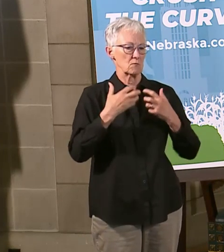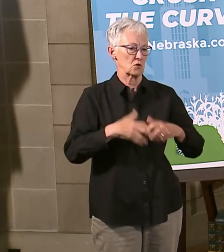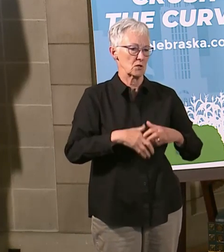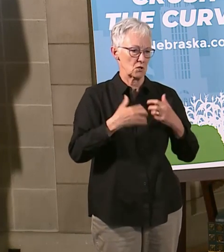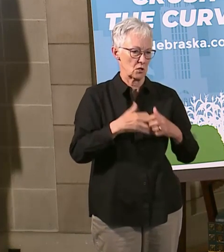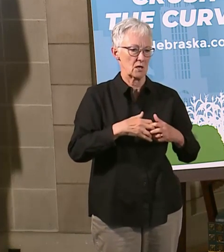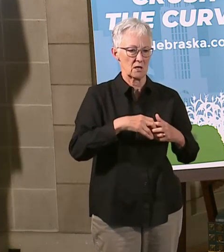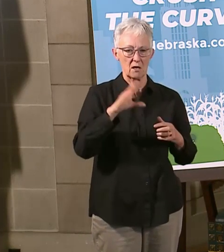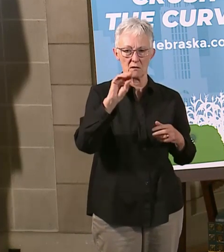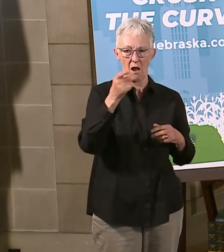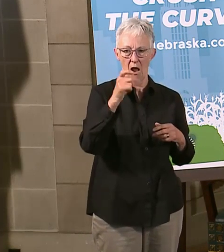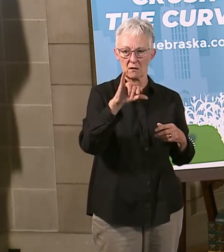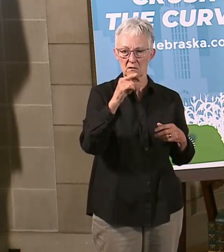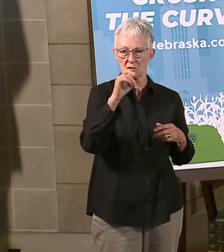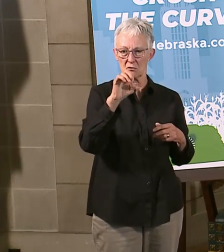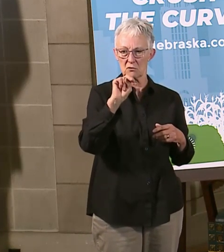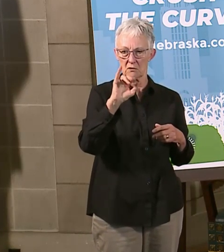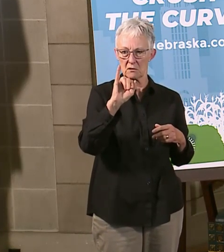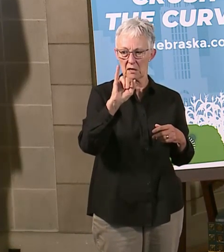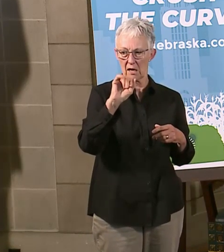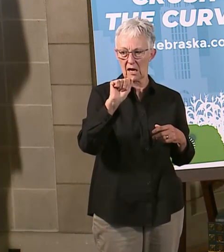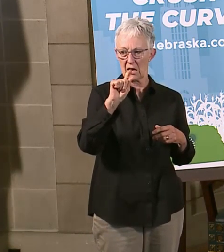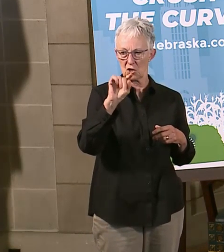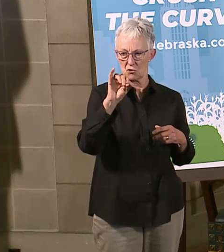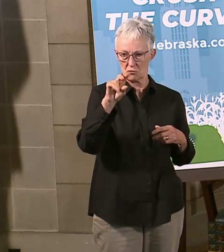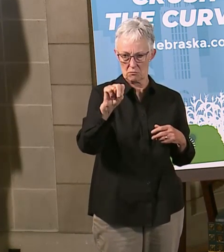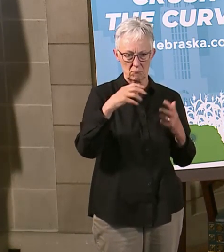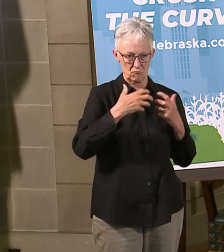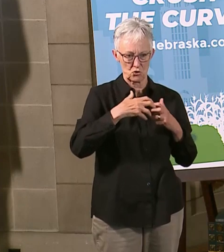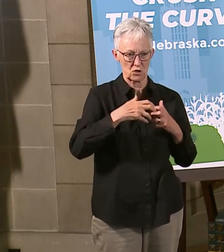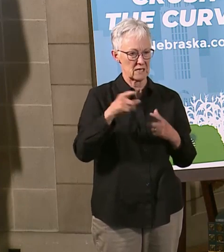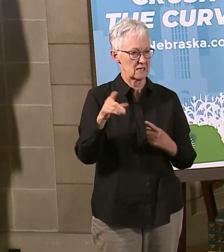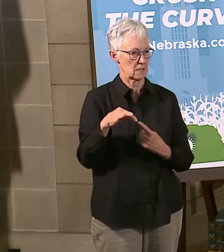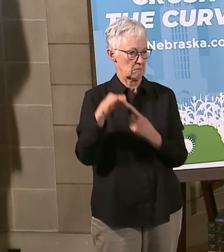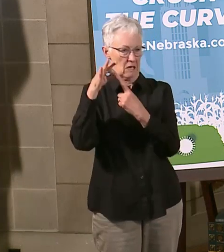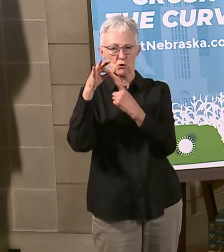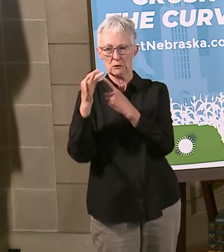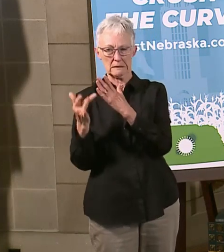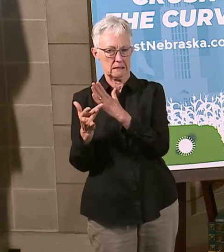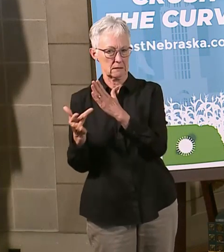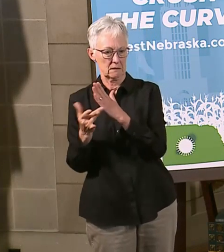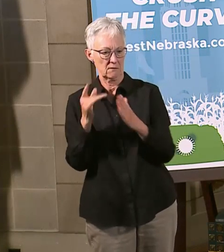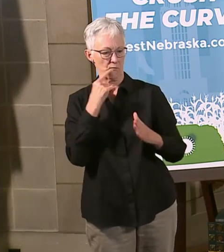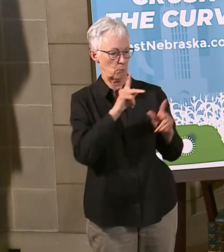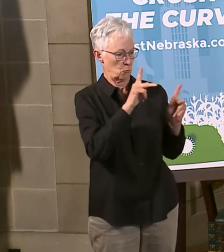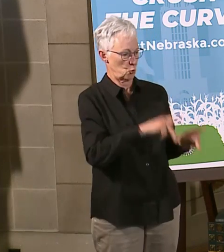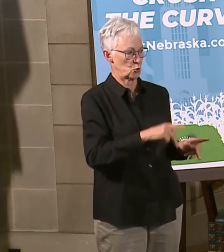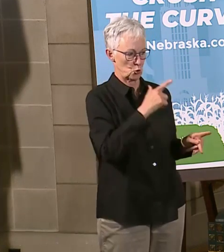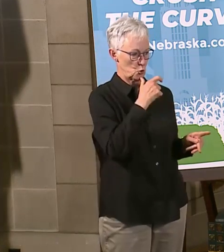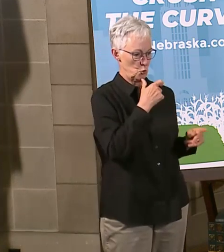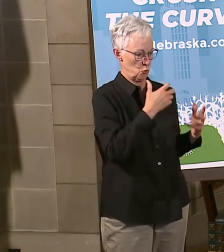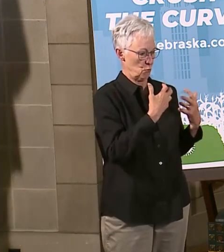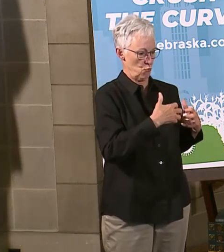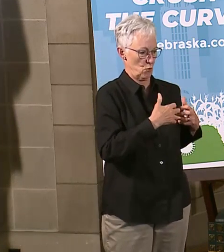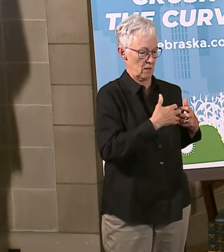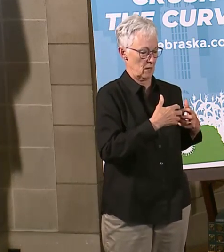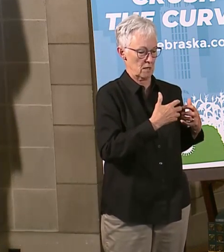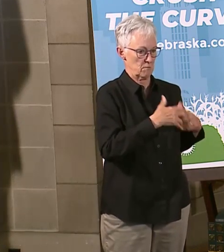membrane oxygenation, which requires special techniques, special care, in order to get that